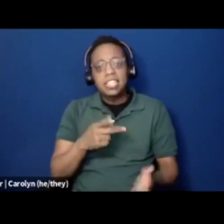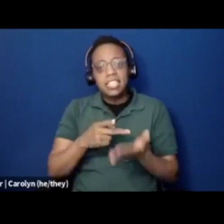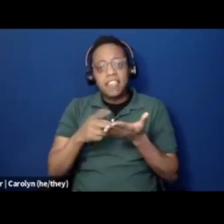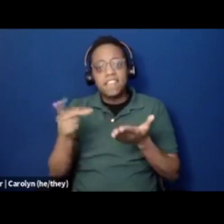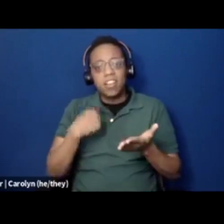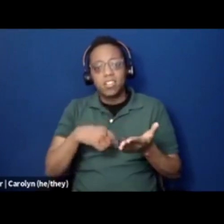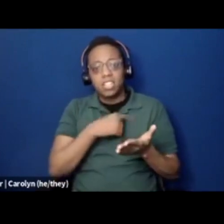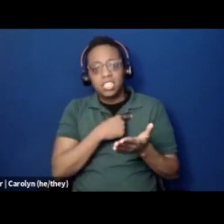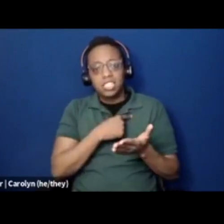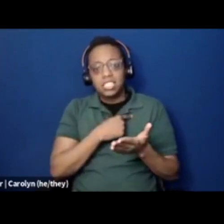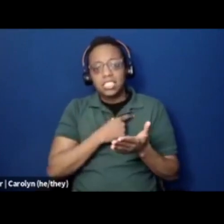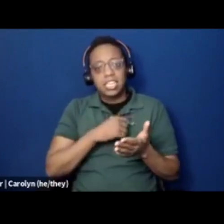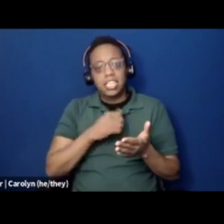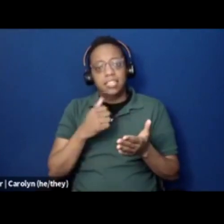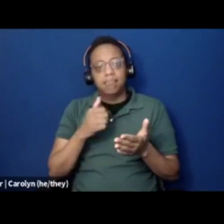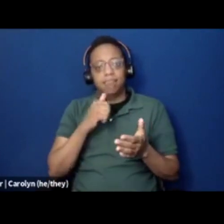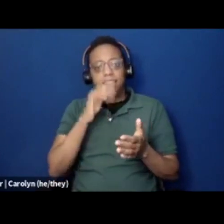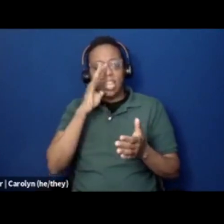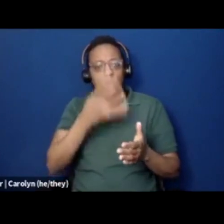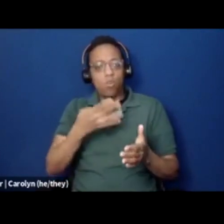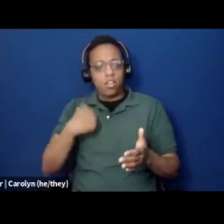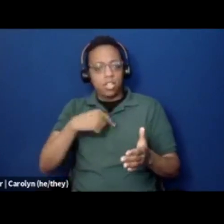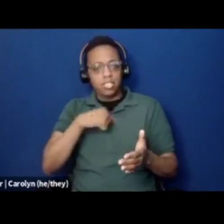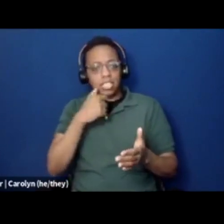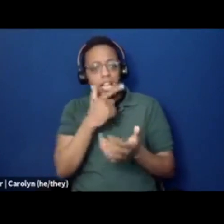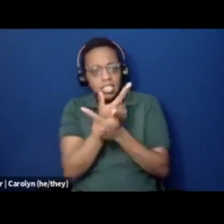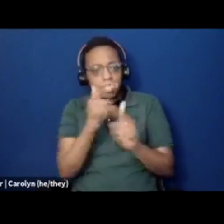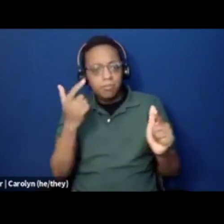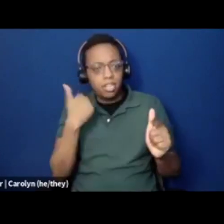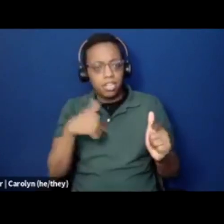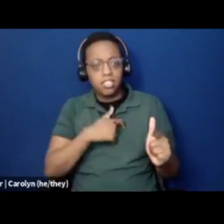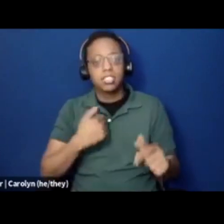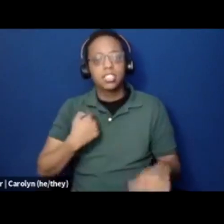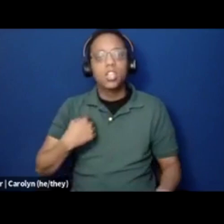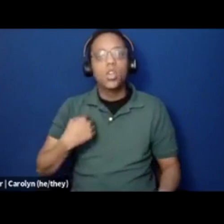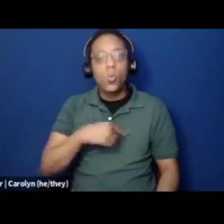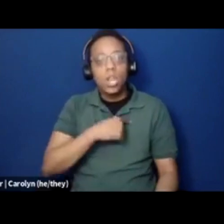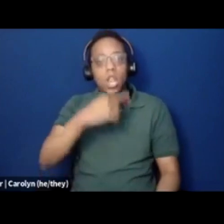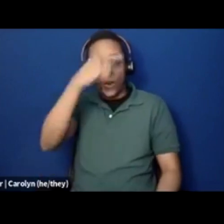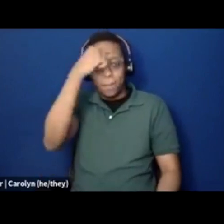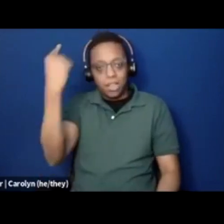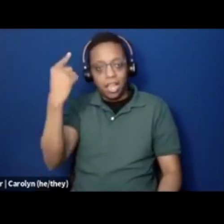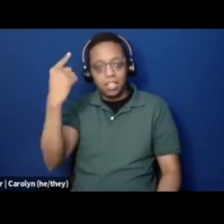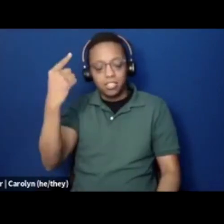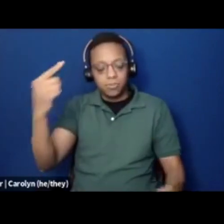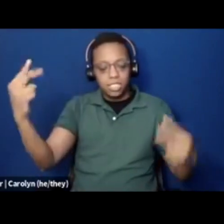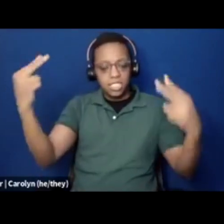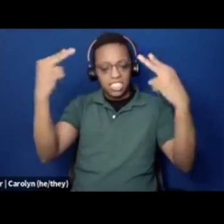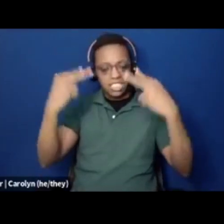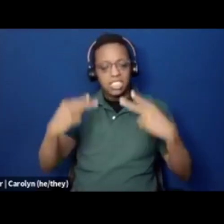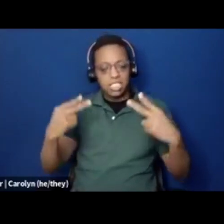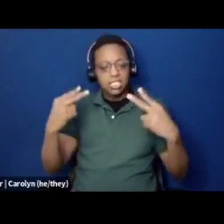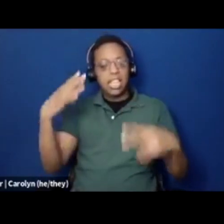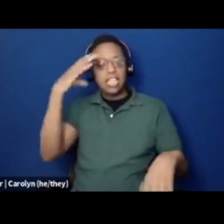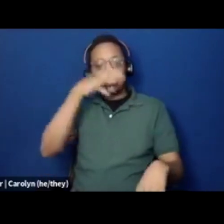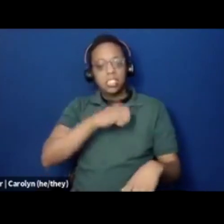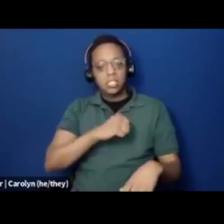Black. So when we are looked at, we are perceived as Black first and transgender